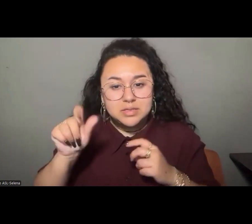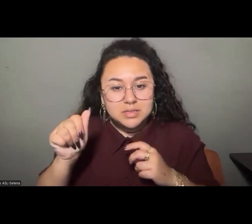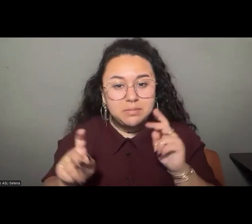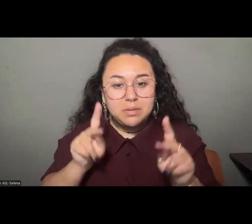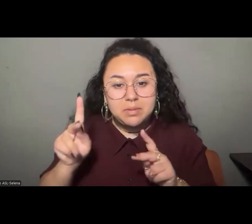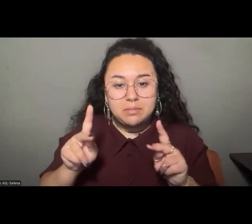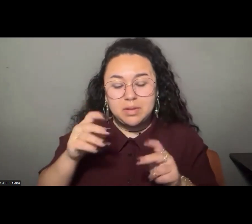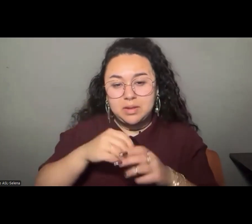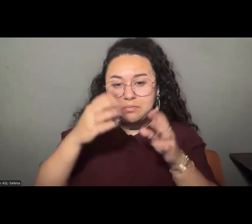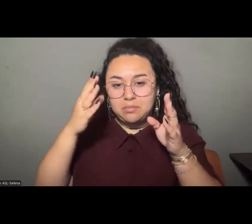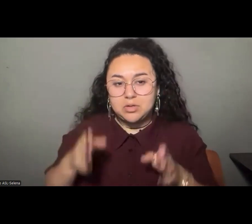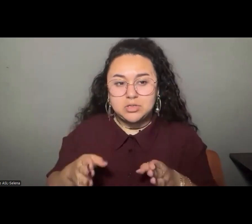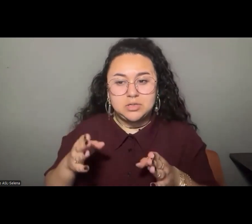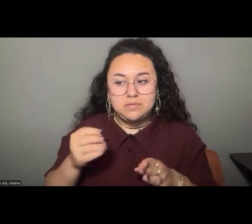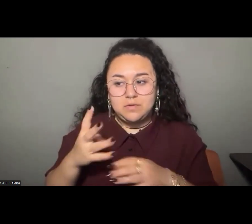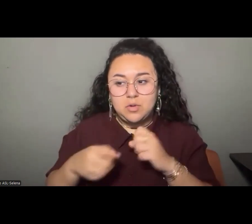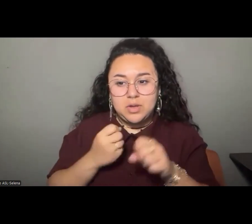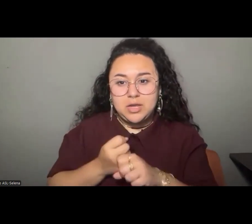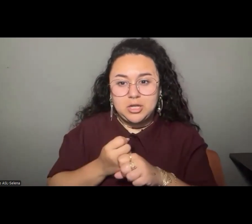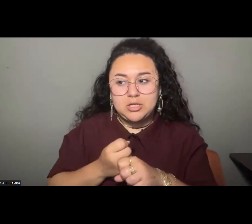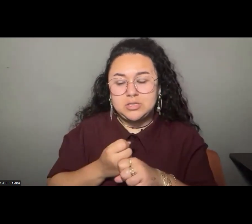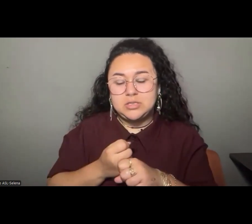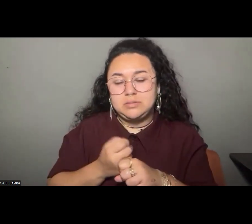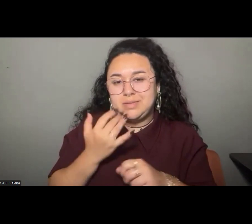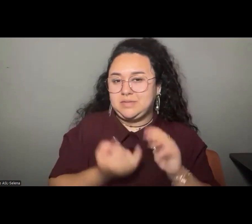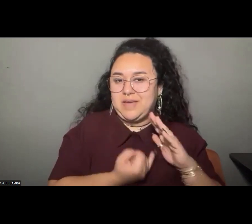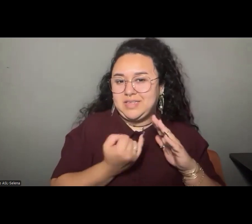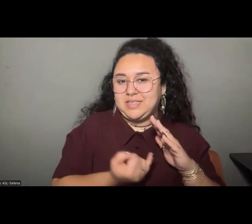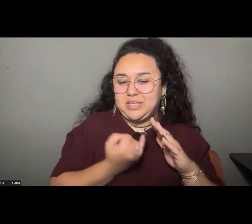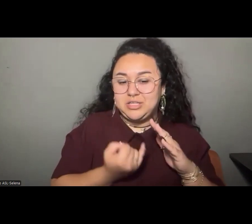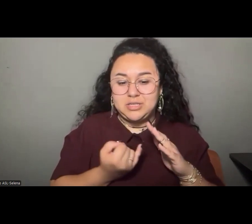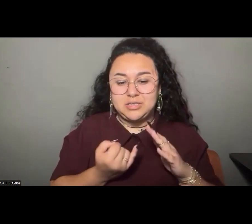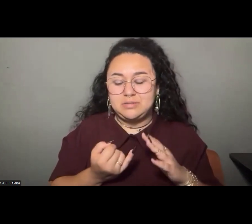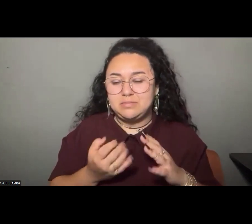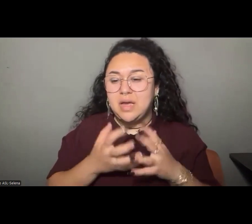in person for a couple years at that point because of the isolation. And I'm just like, how much more can we take?